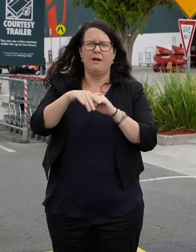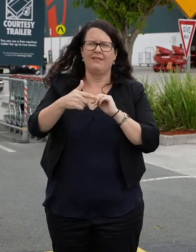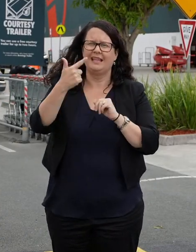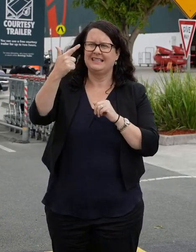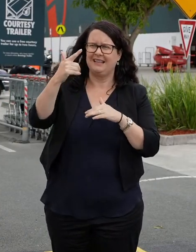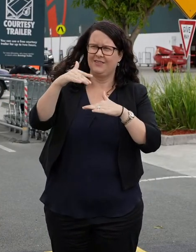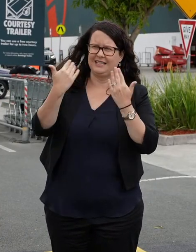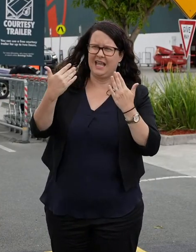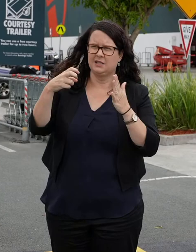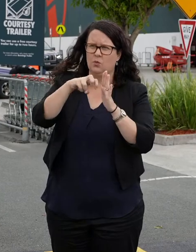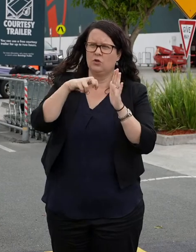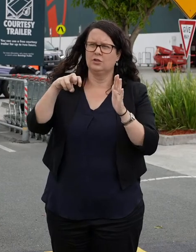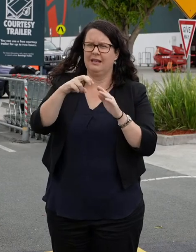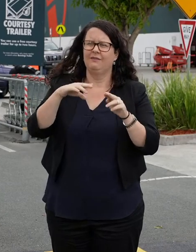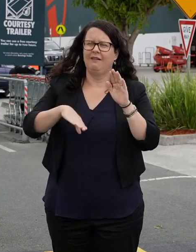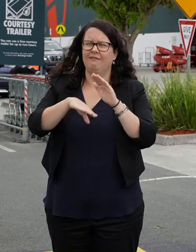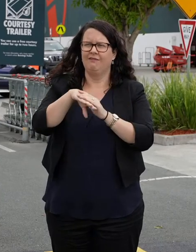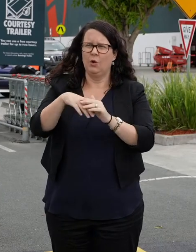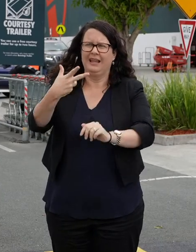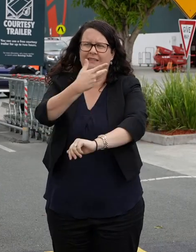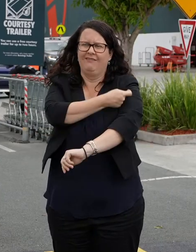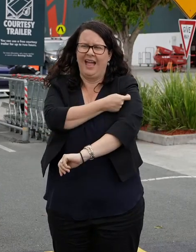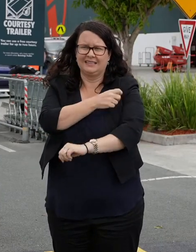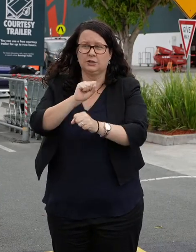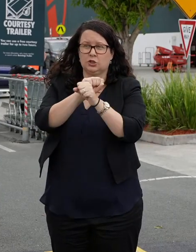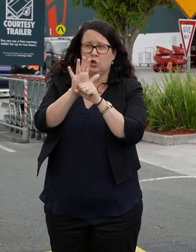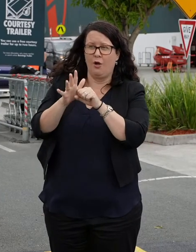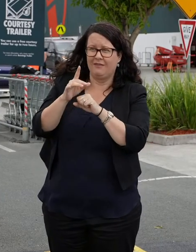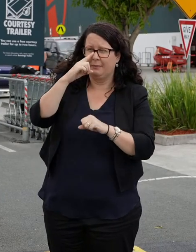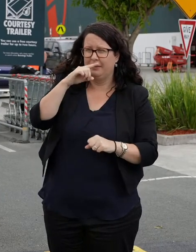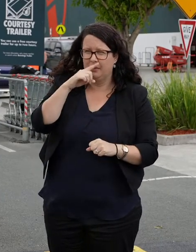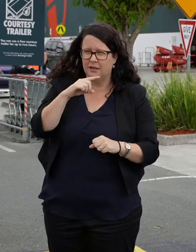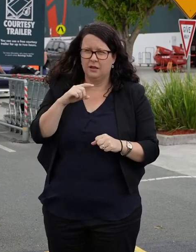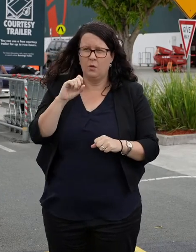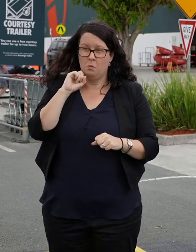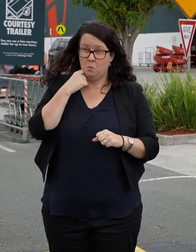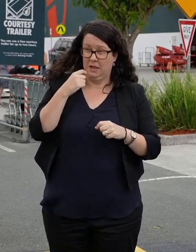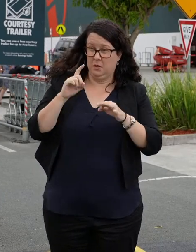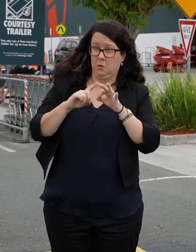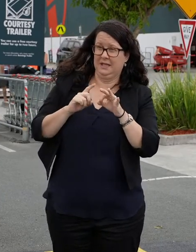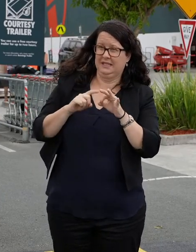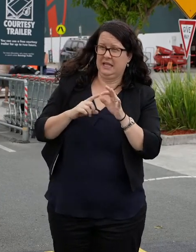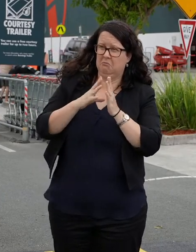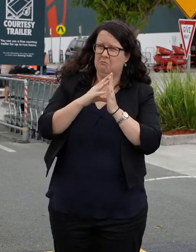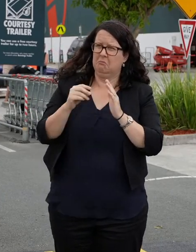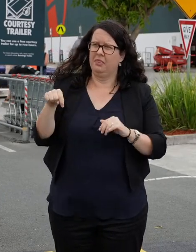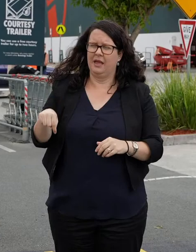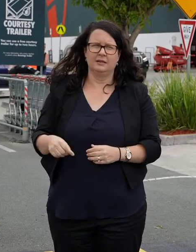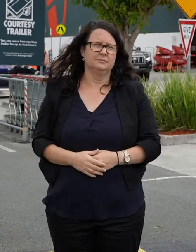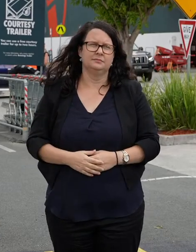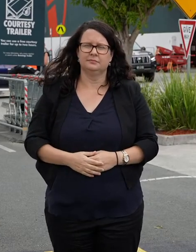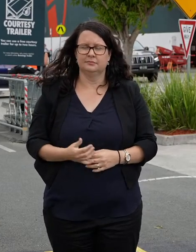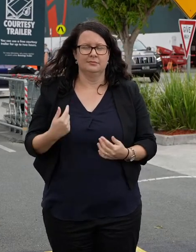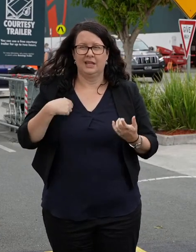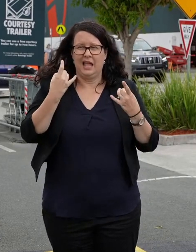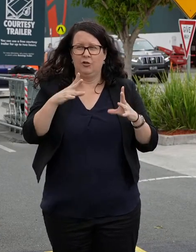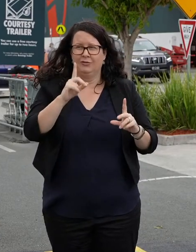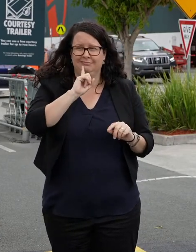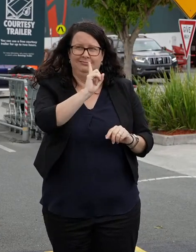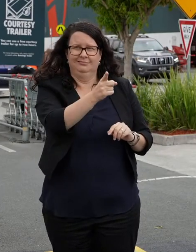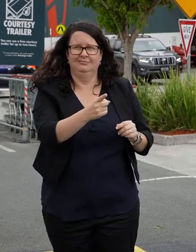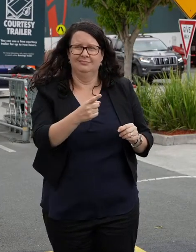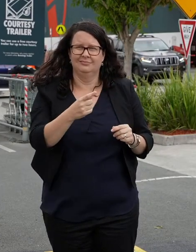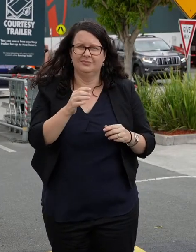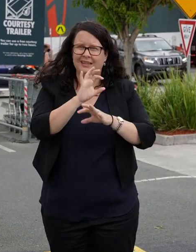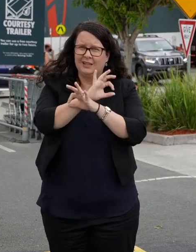for fully vaccinated close contacts with COVID cases. Will Queensland implement changes to quarantine periods? As I said, my understanding